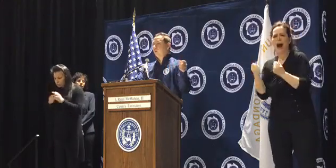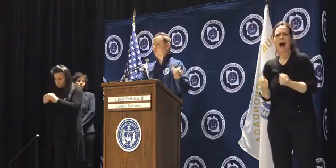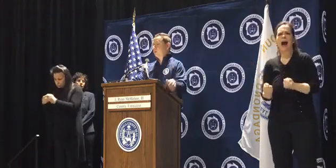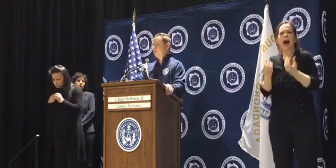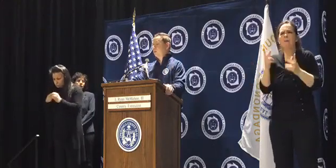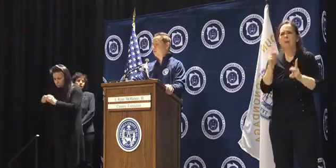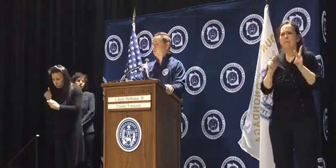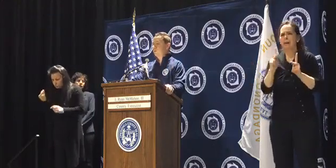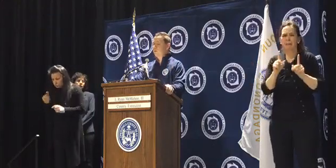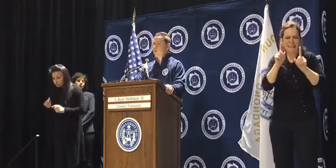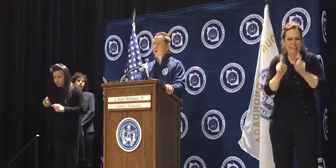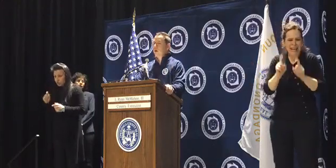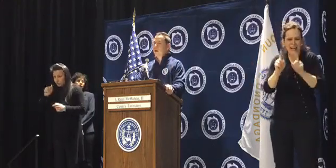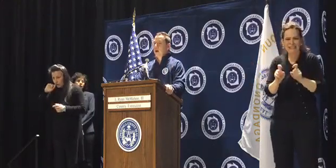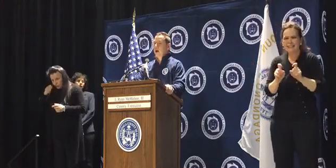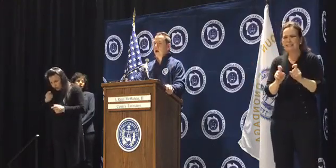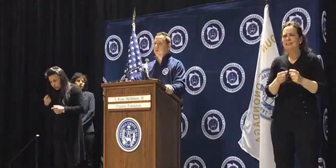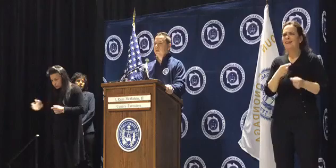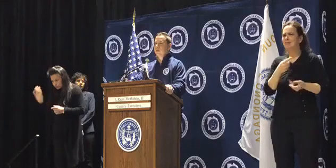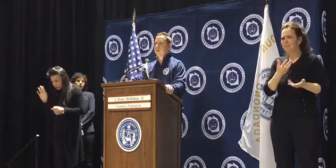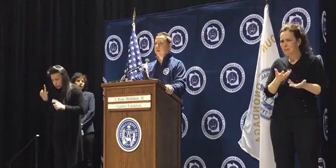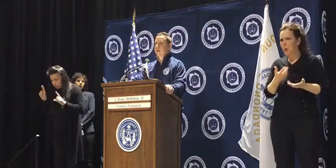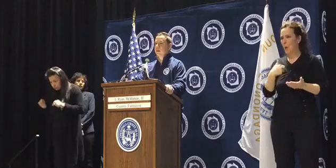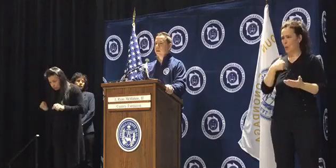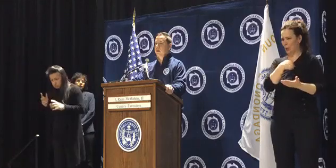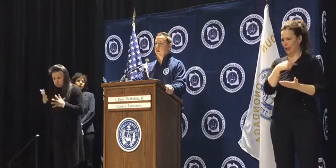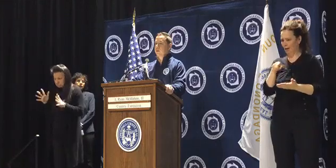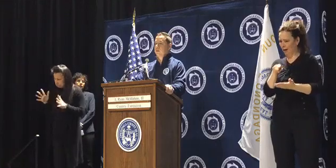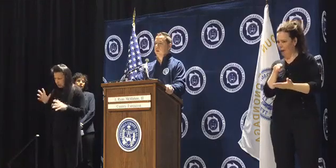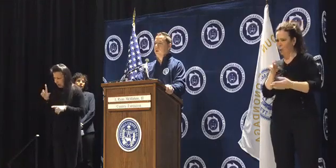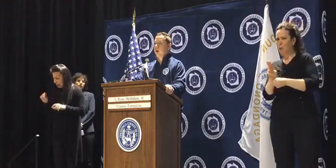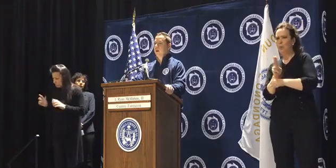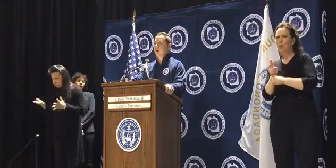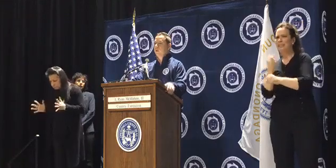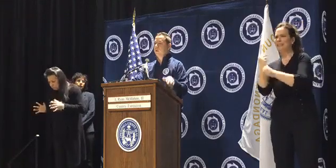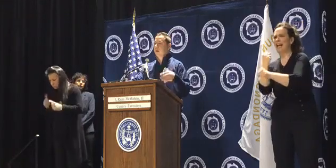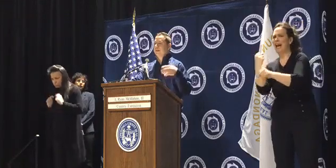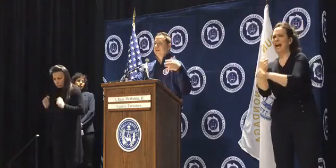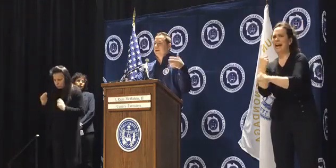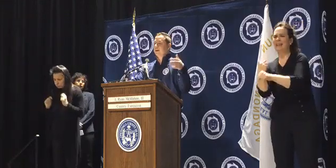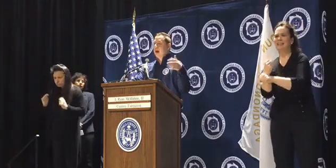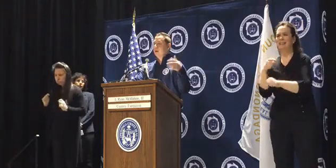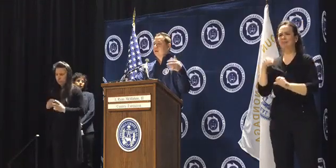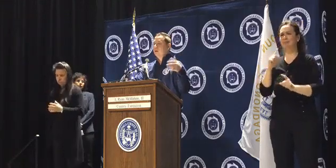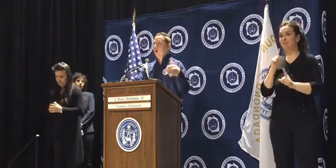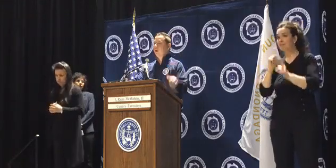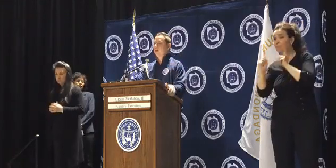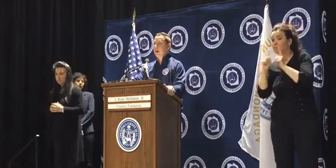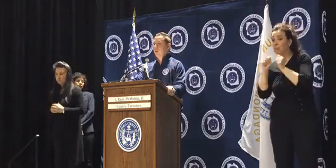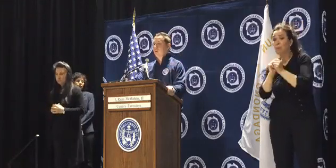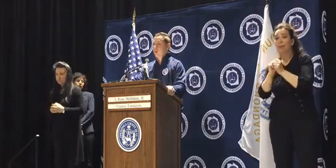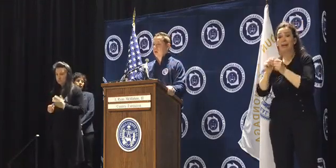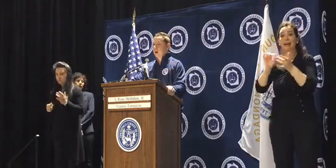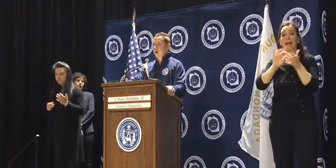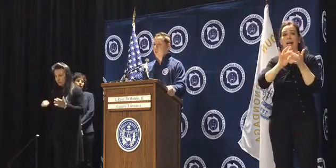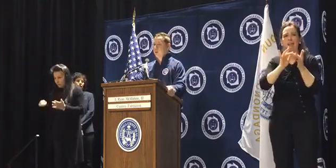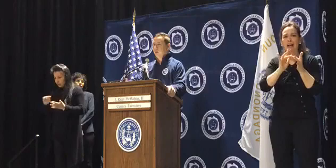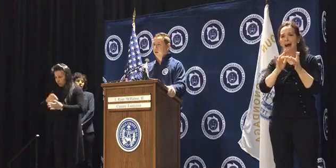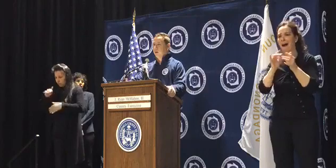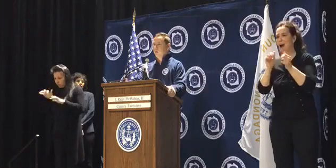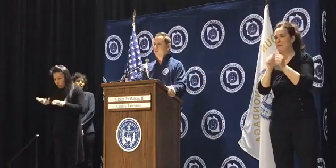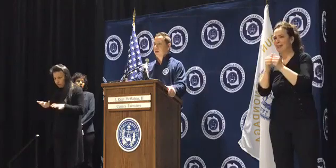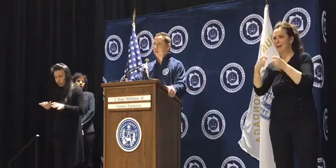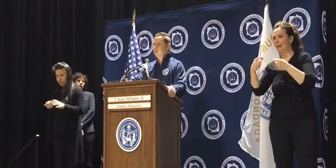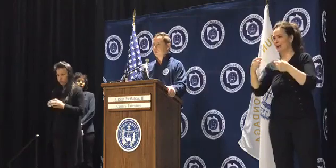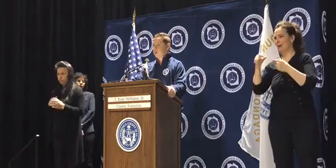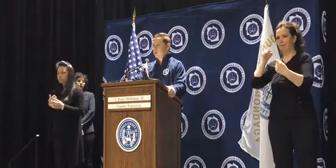their doctor based off of symptoms. This is a great way that we're utilizing technology all together. We want to